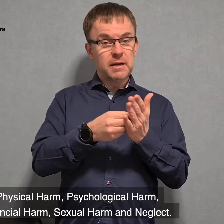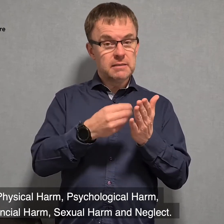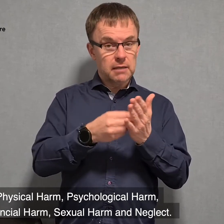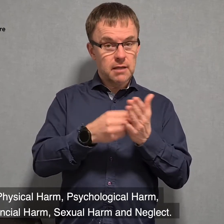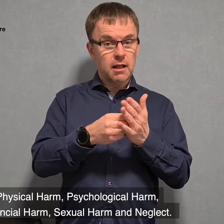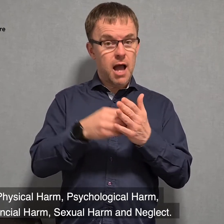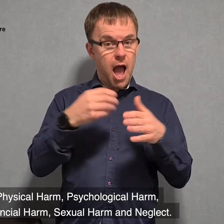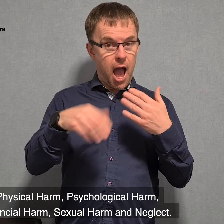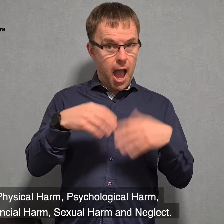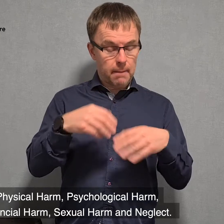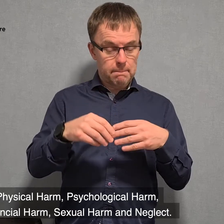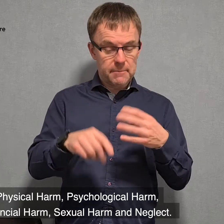financial harm,